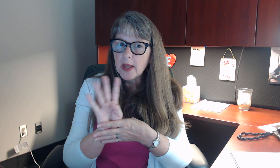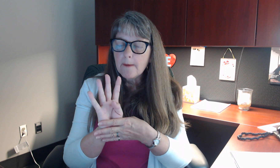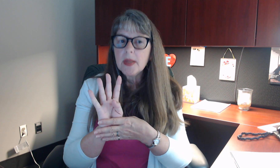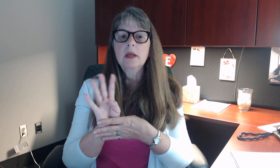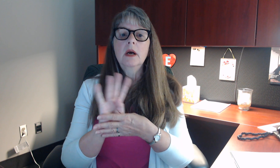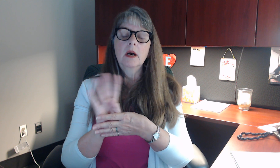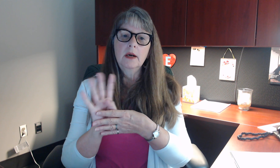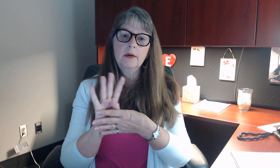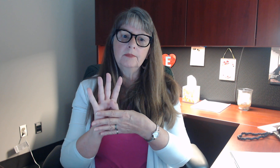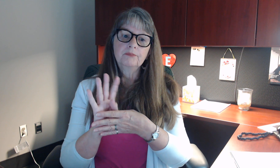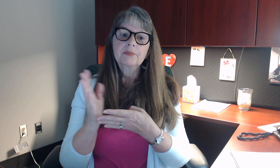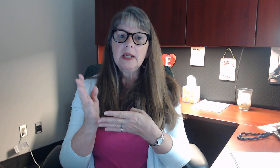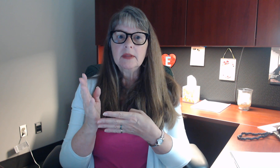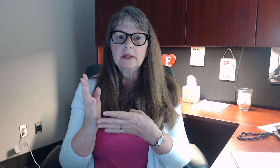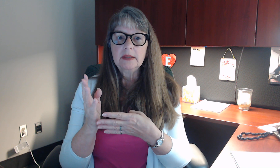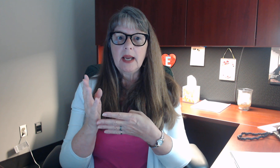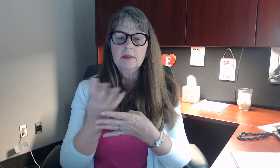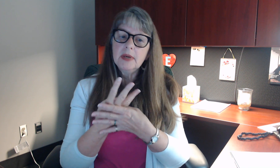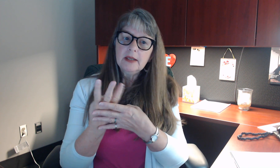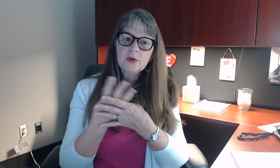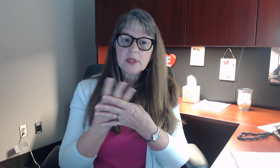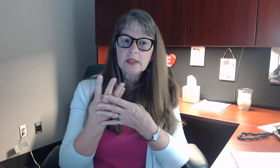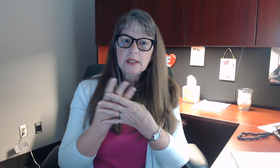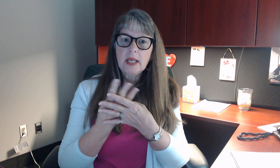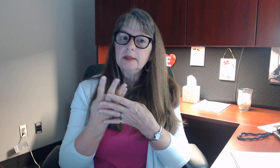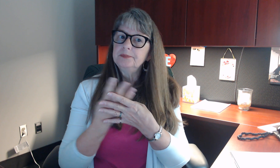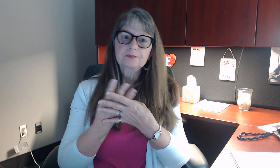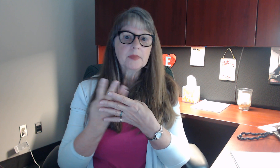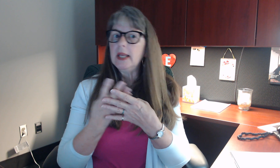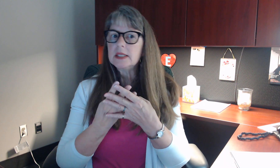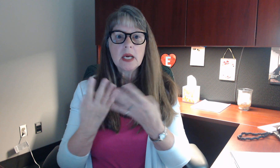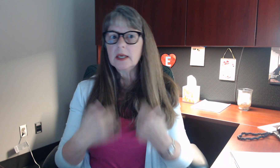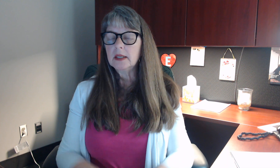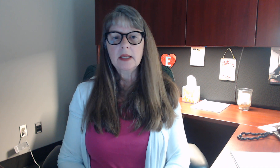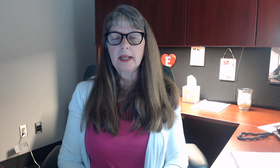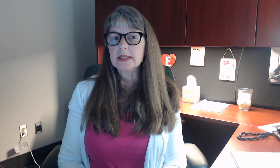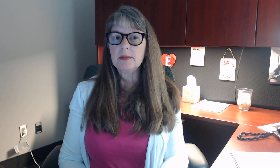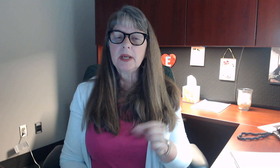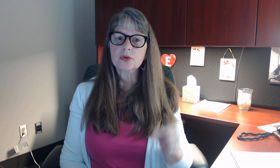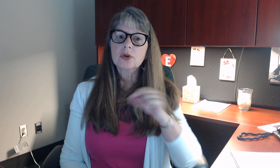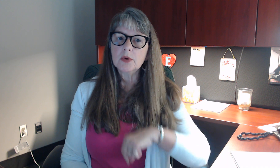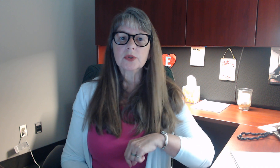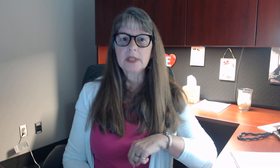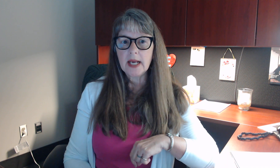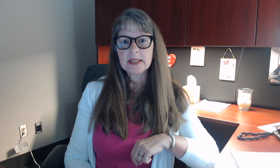film, anything like that. But if you see it like that, it's not gonna, like I said, because there's no other signs like